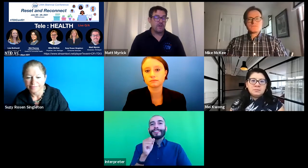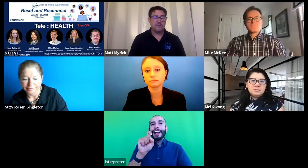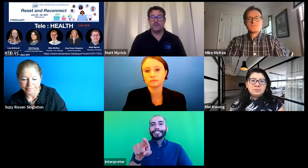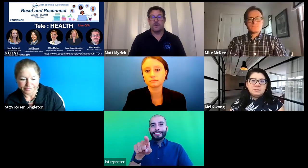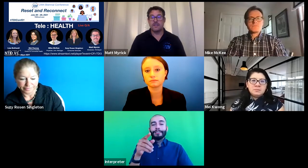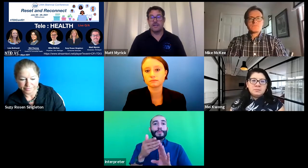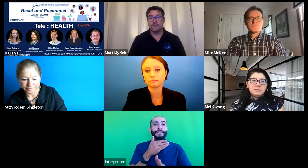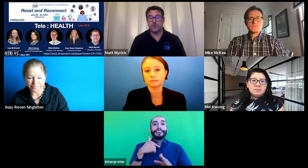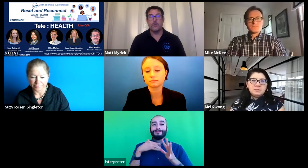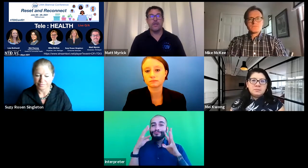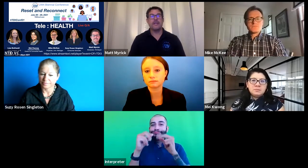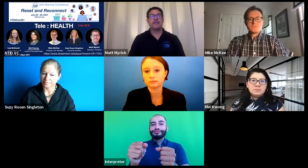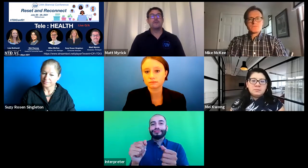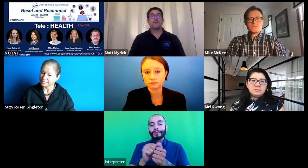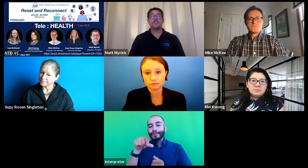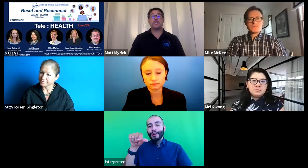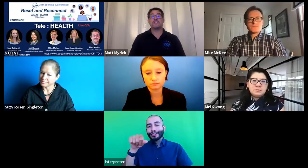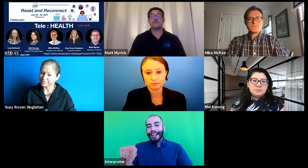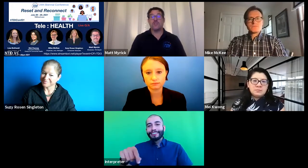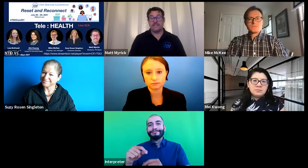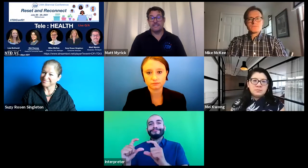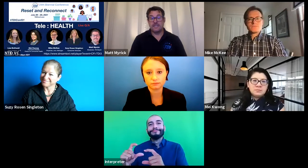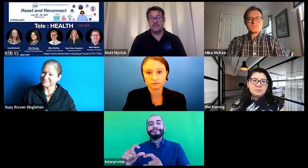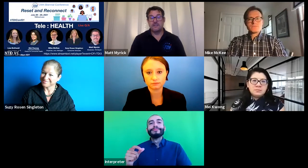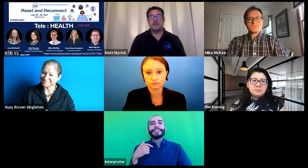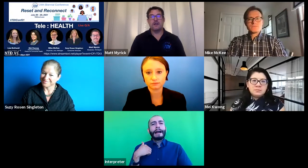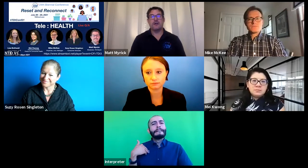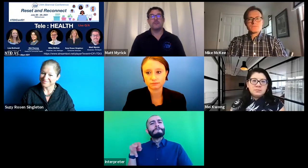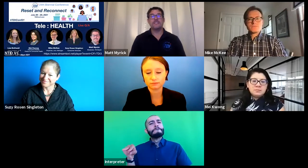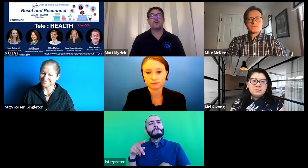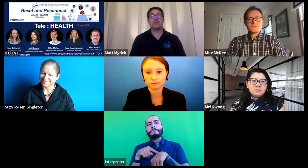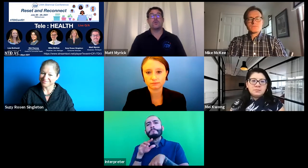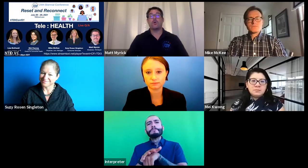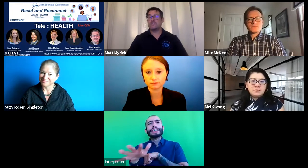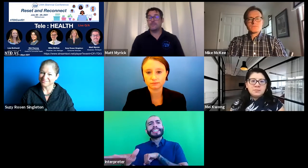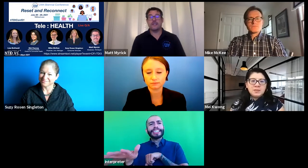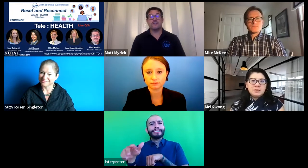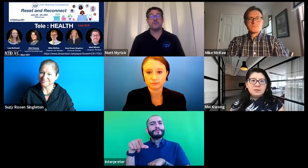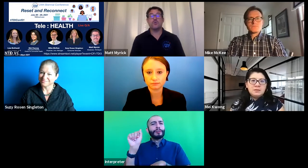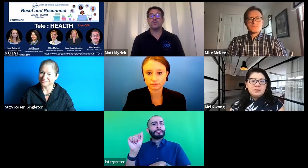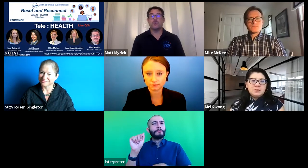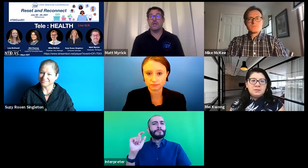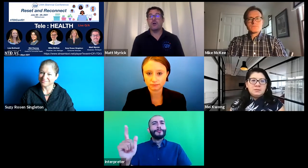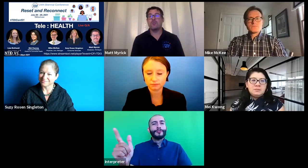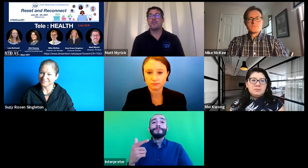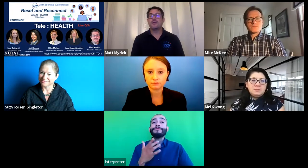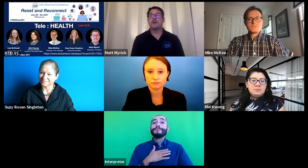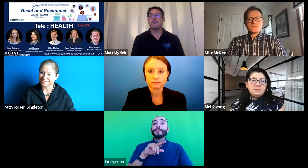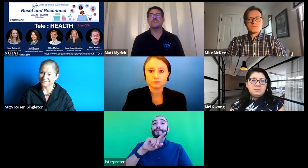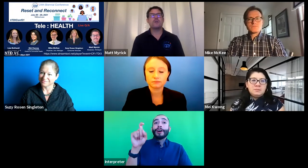have enough time for Q&A. But this question is for Lisa. Lisa, with all respect due to